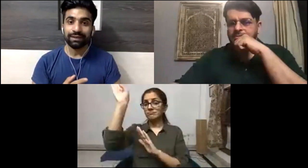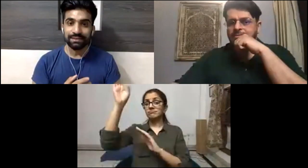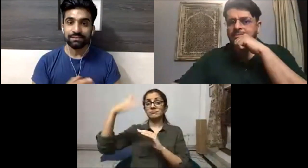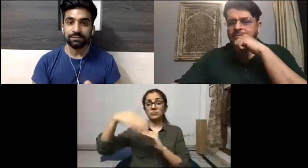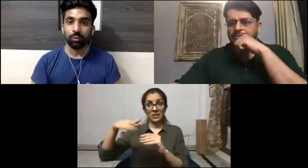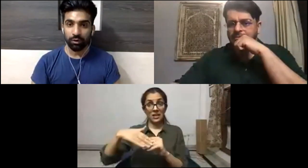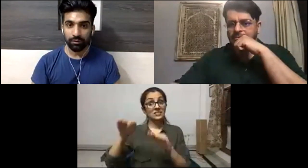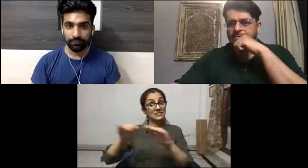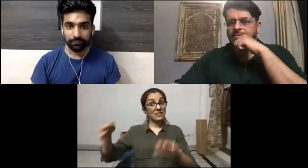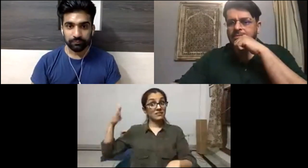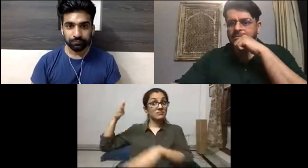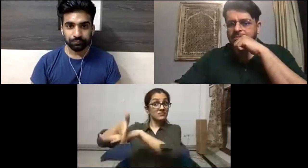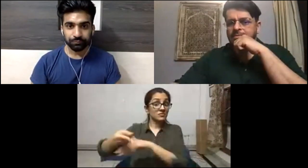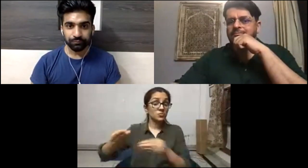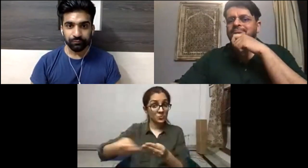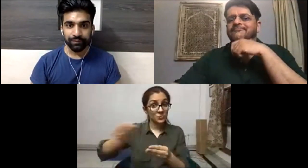the kids more.